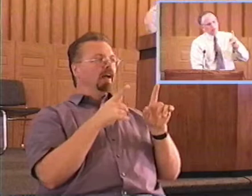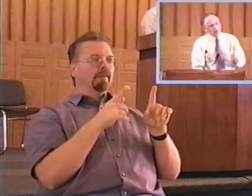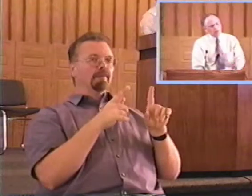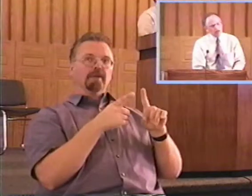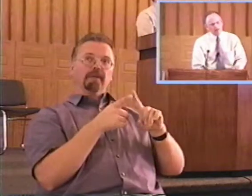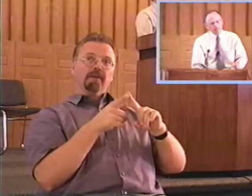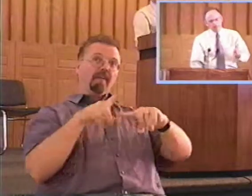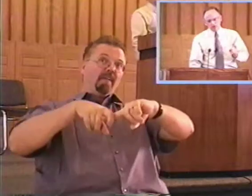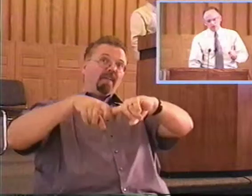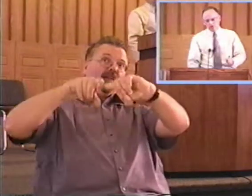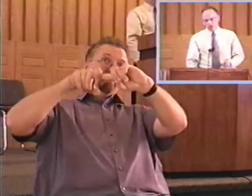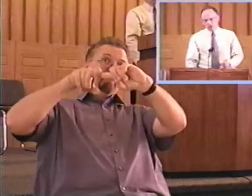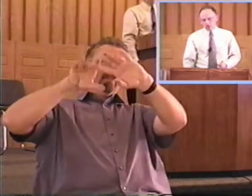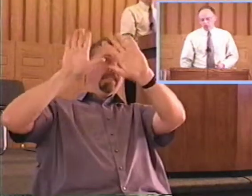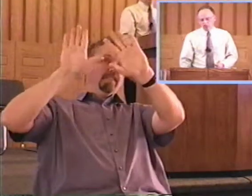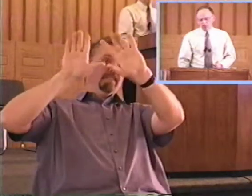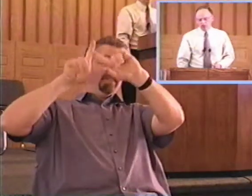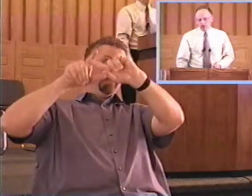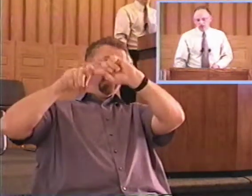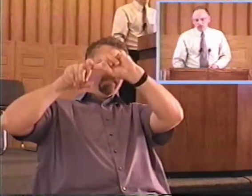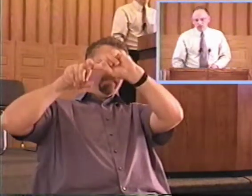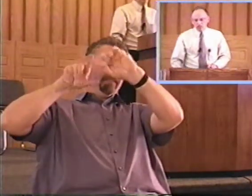biggest prayer for you